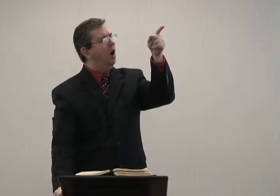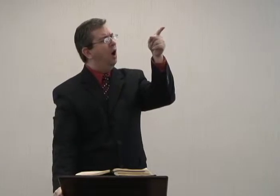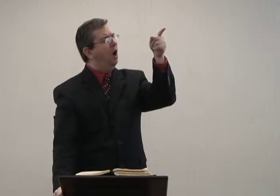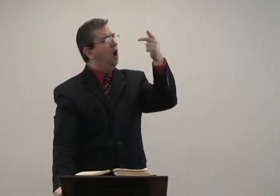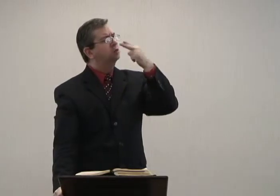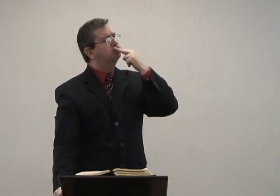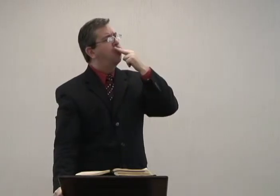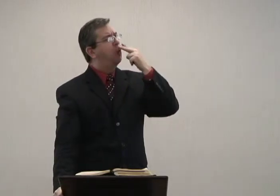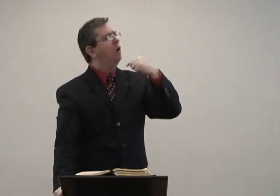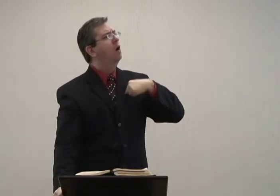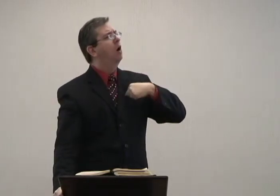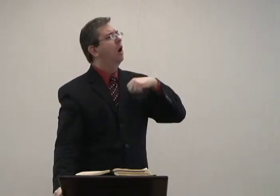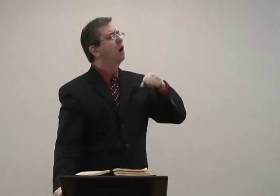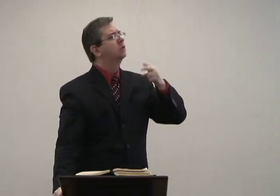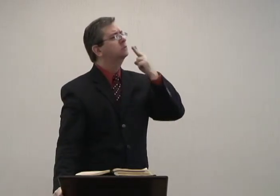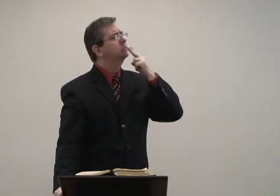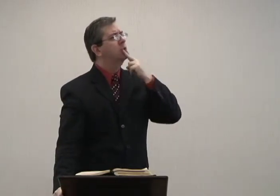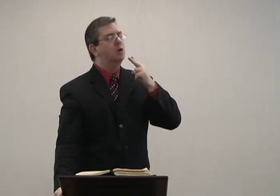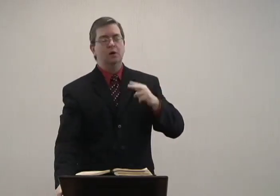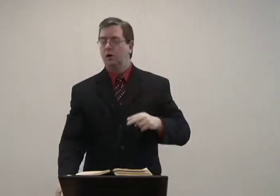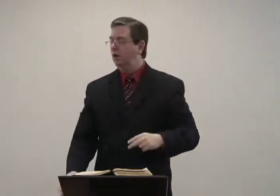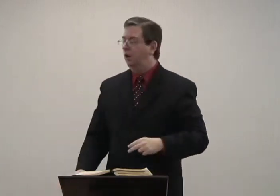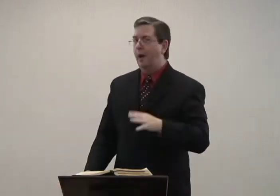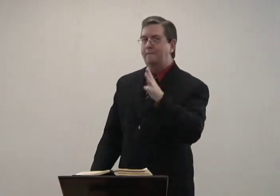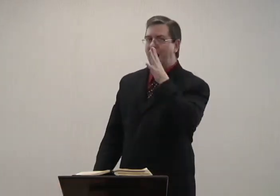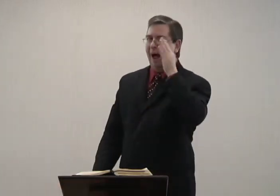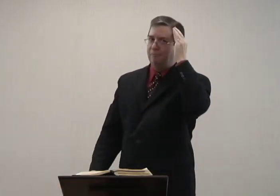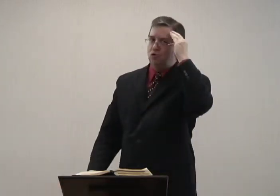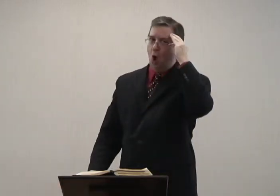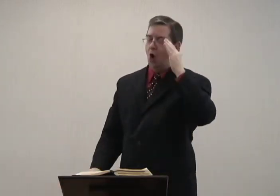I feel like I want to say, you smoke, why can't I smoke?